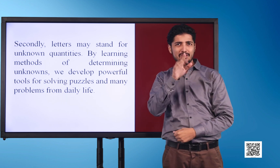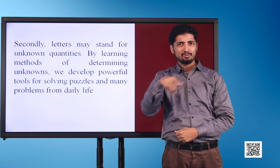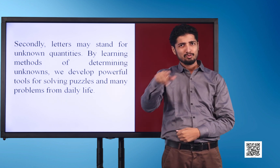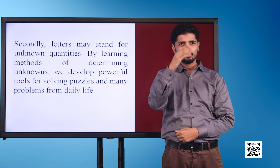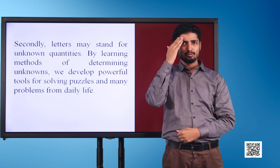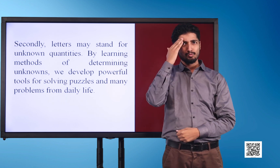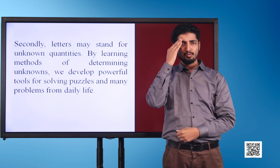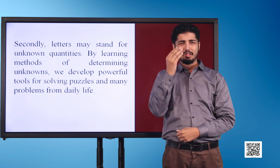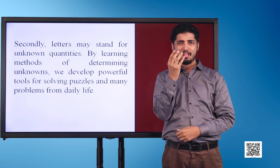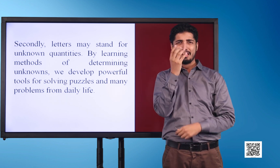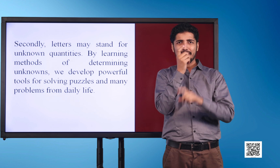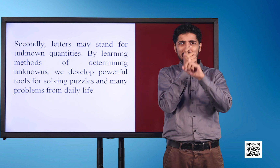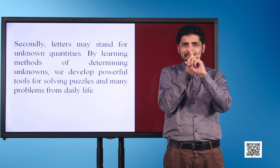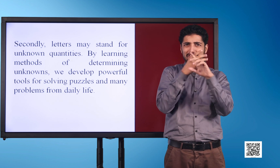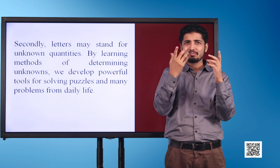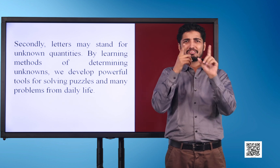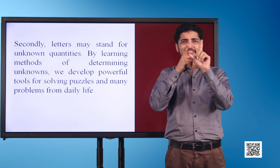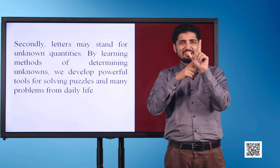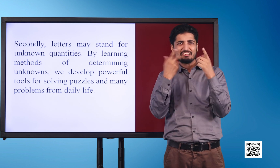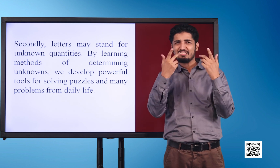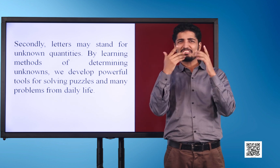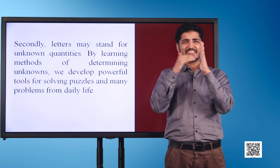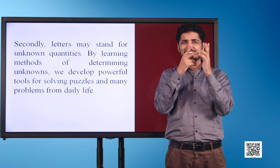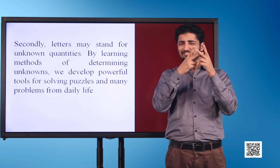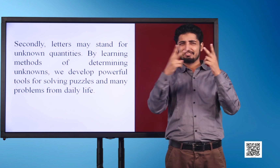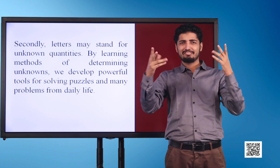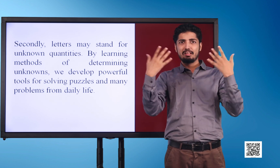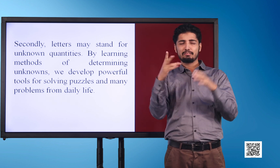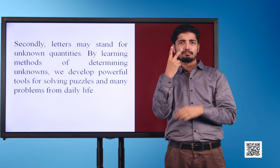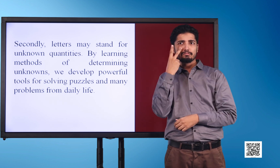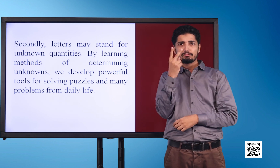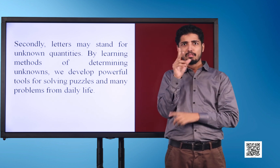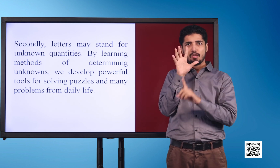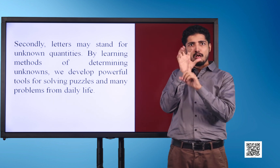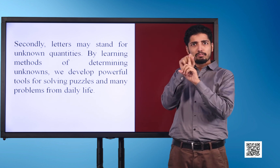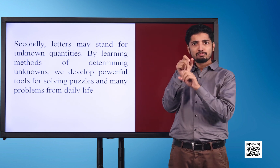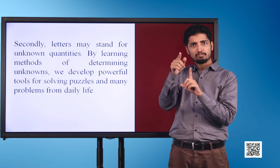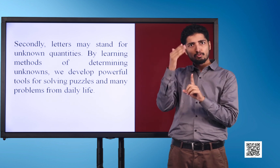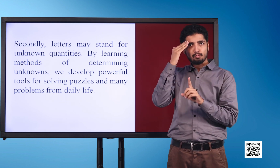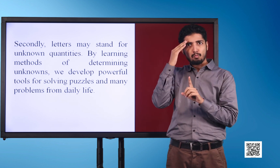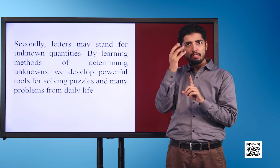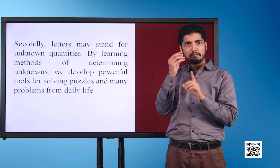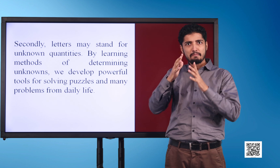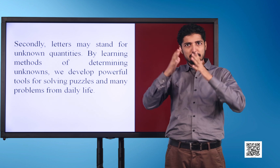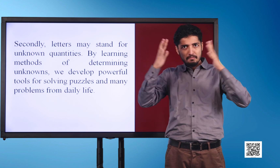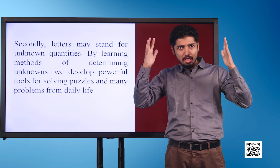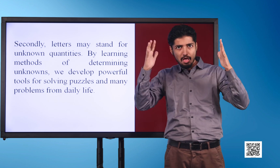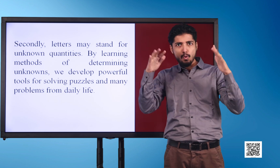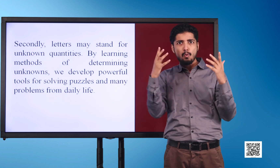By learning methods of determining unknowns, we develop powerful tools for solving puzzles and many problems from